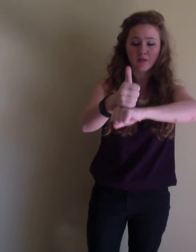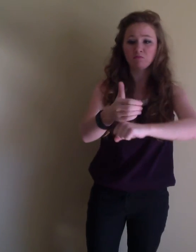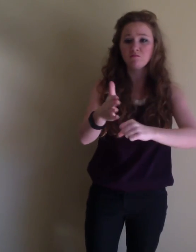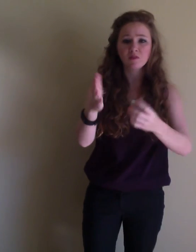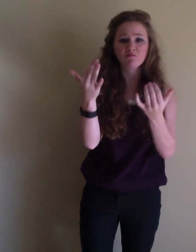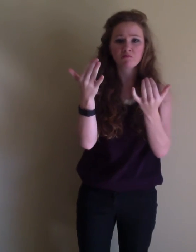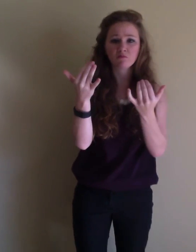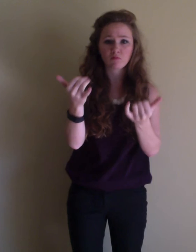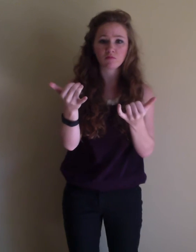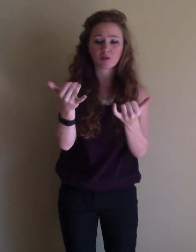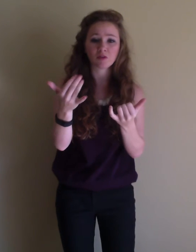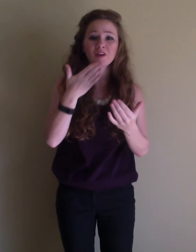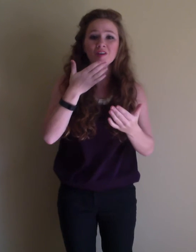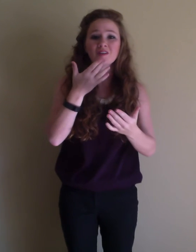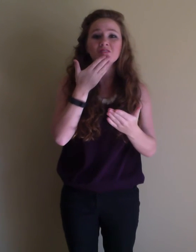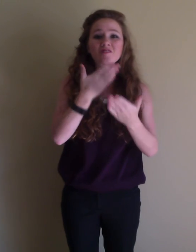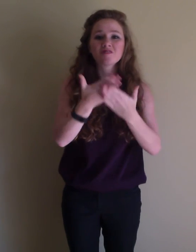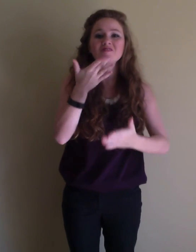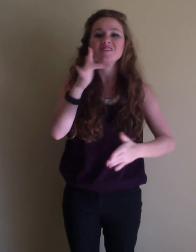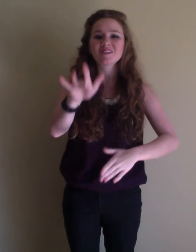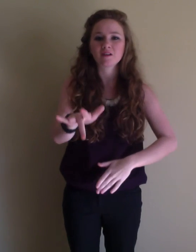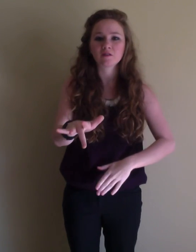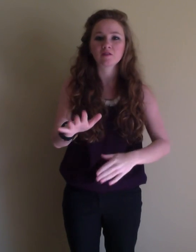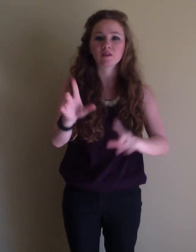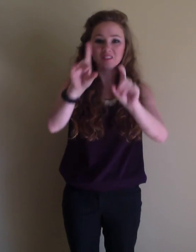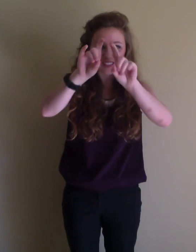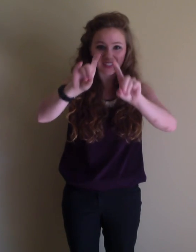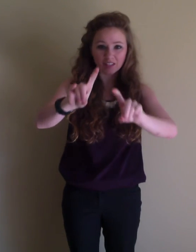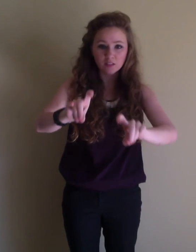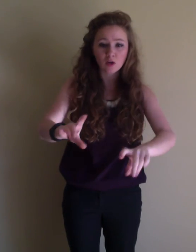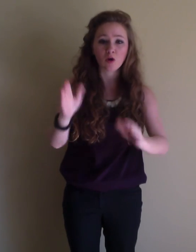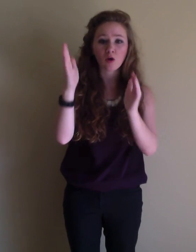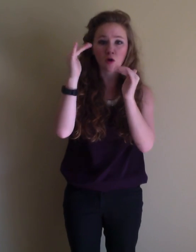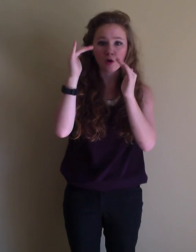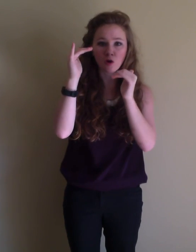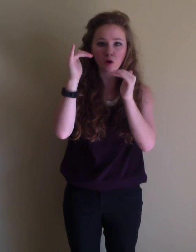luck on your exam. Hope I helped kind of clear up some of these things. You will do fantastic. See you later.